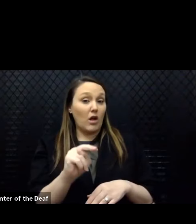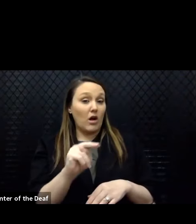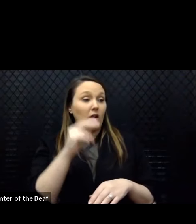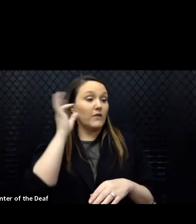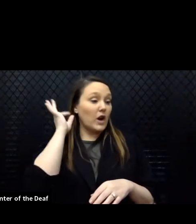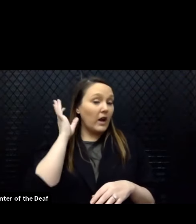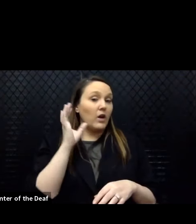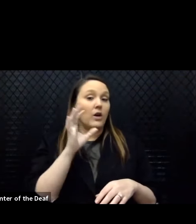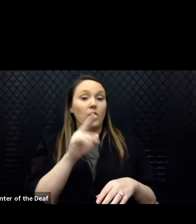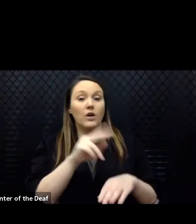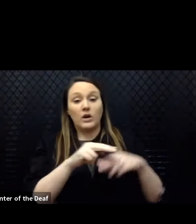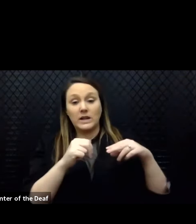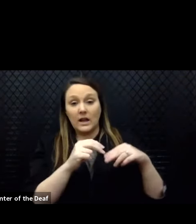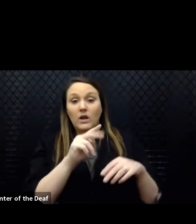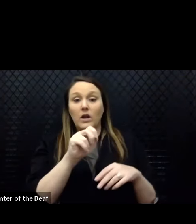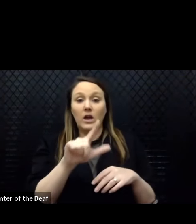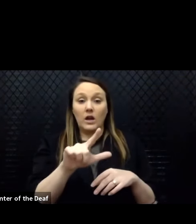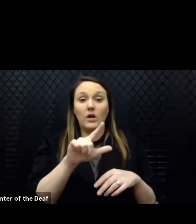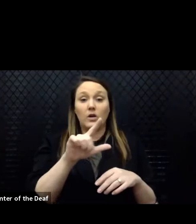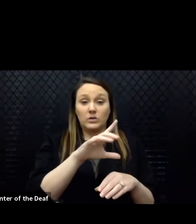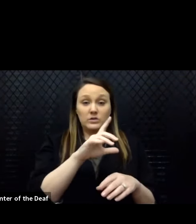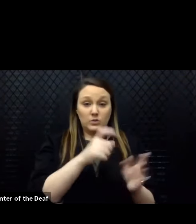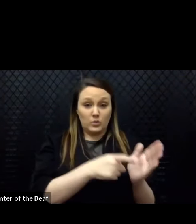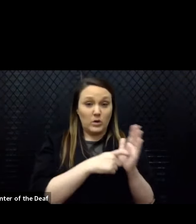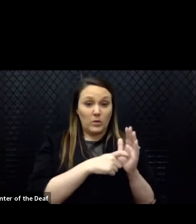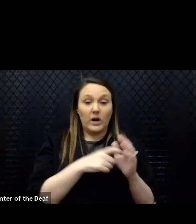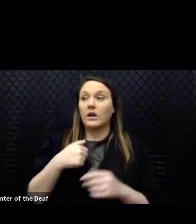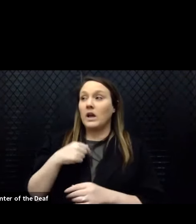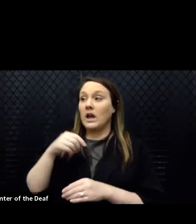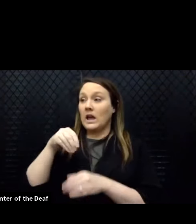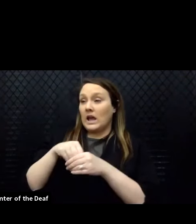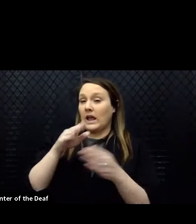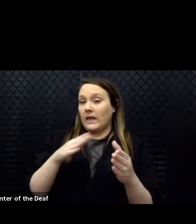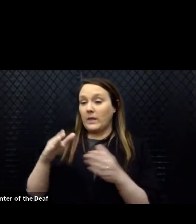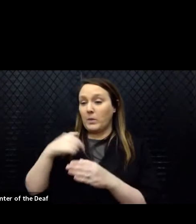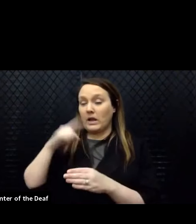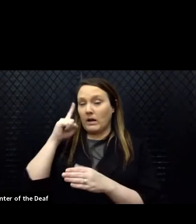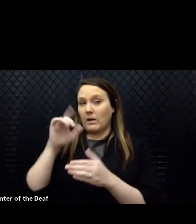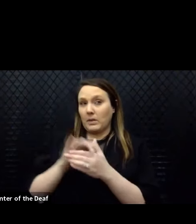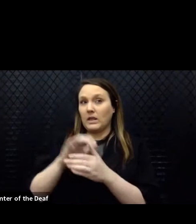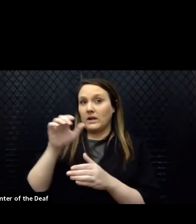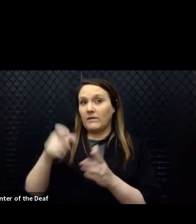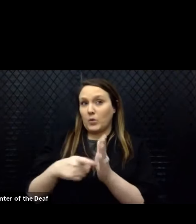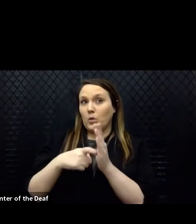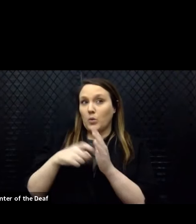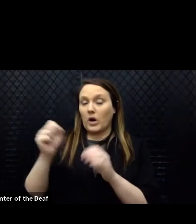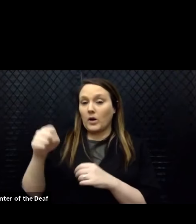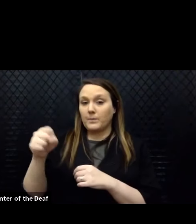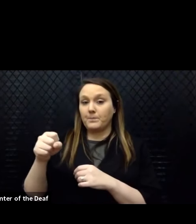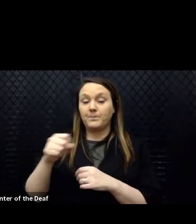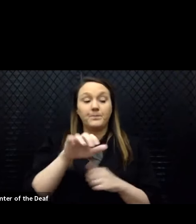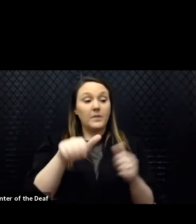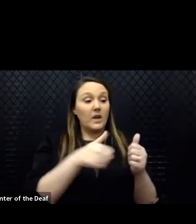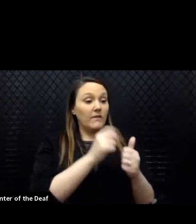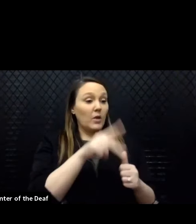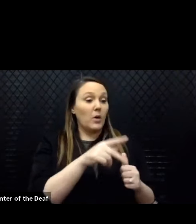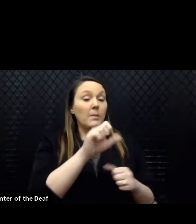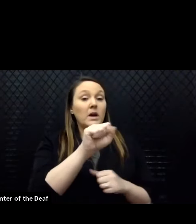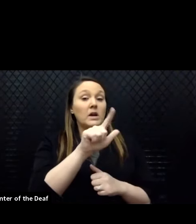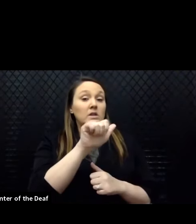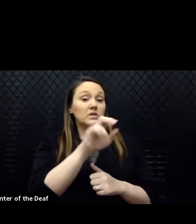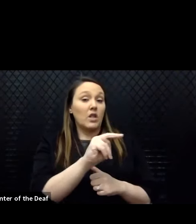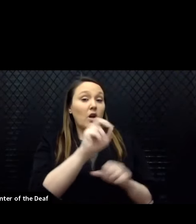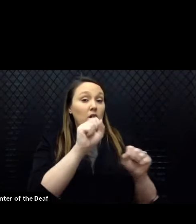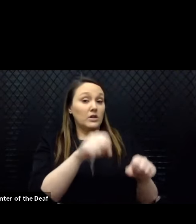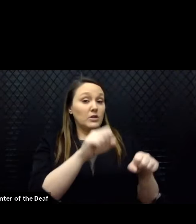optional? In the plan, I believe that it is required in those settings. Their follow-up is, could a salon get in trouble for not